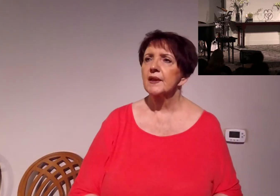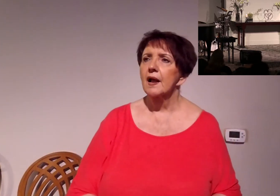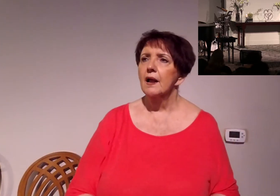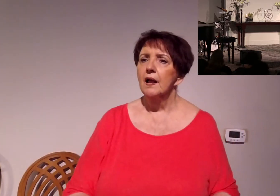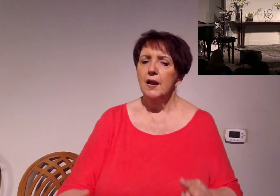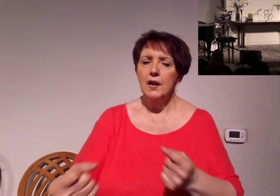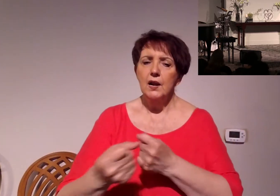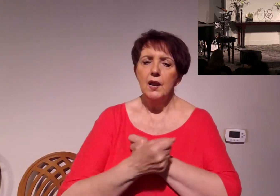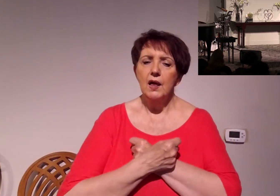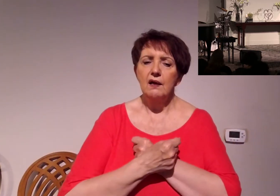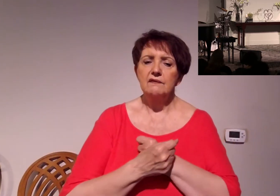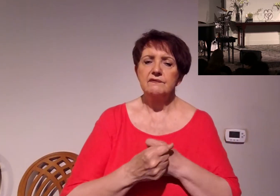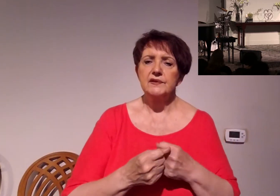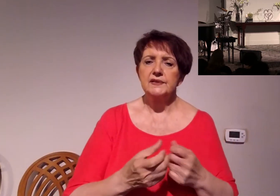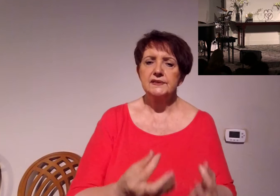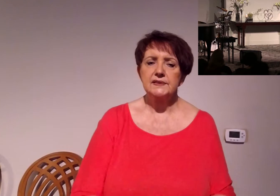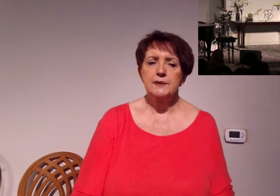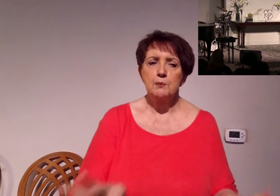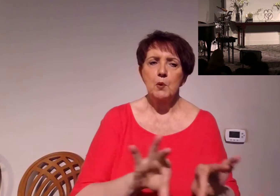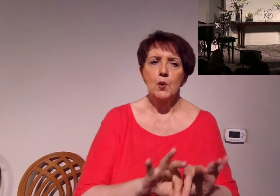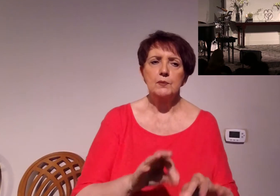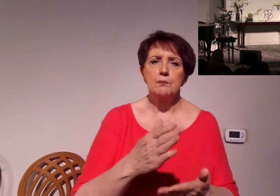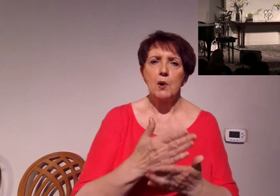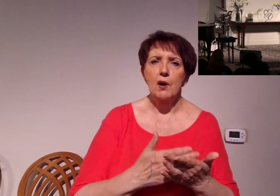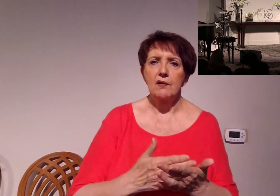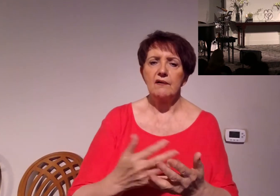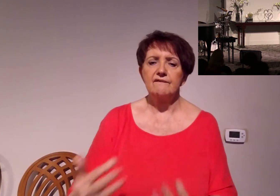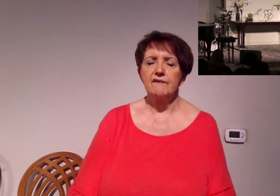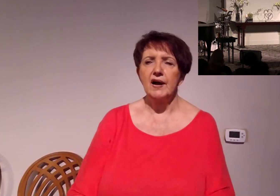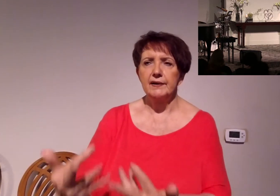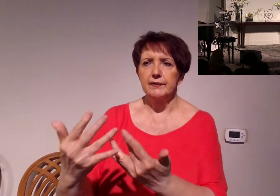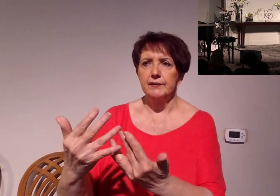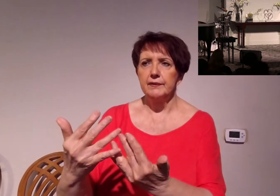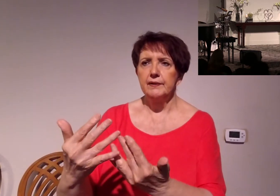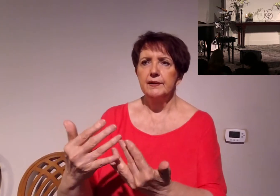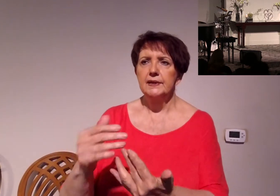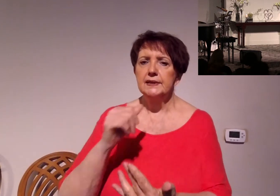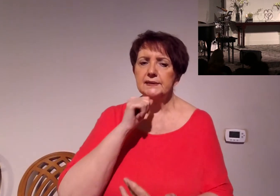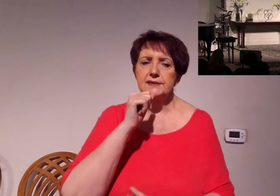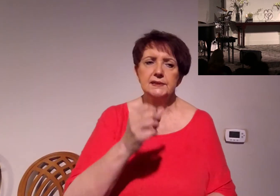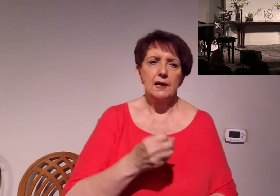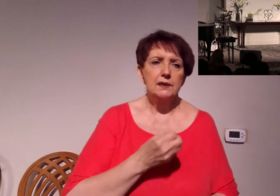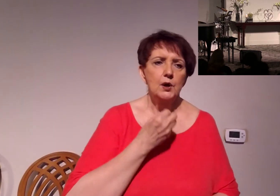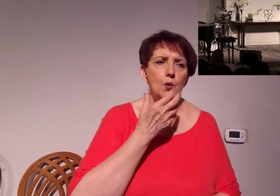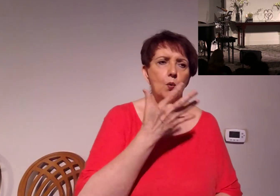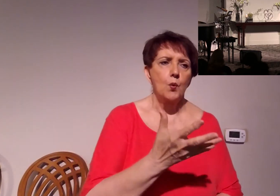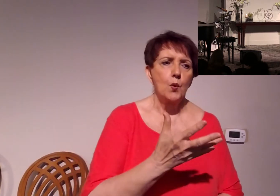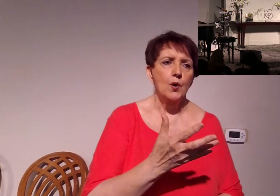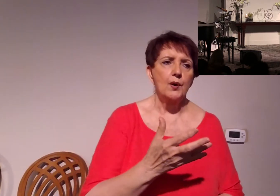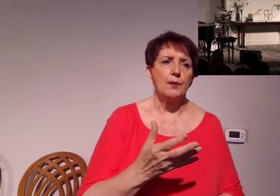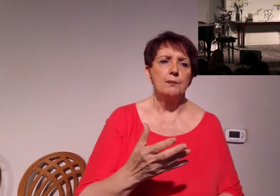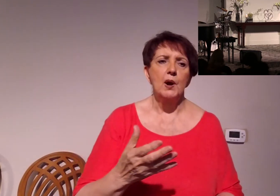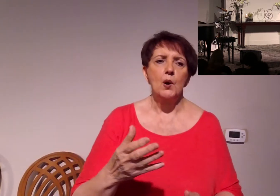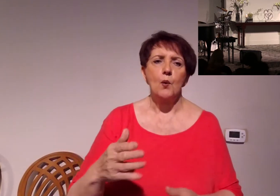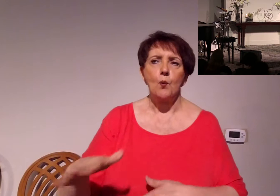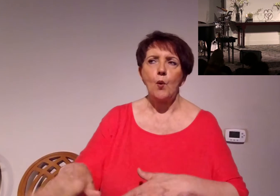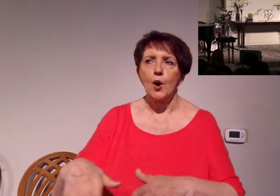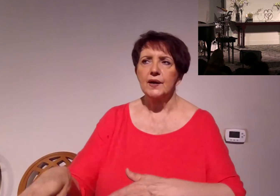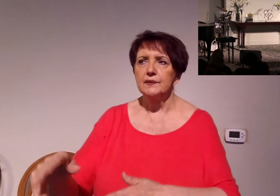love is a crucible of fire. It is not a warm, gentle walk in the park.